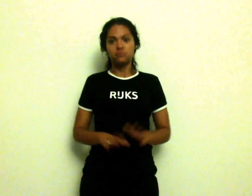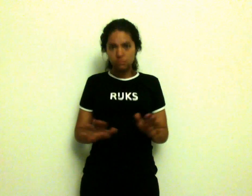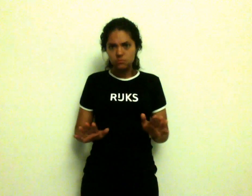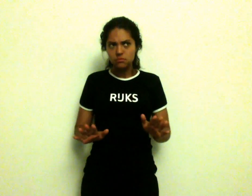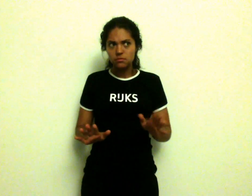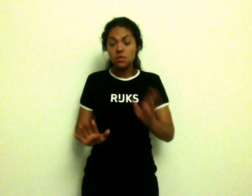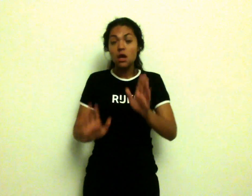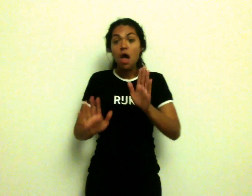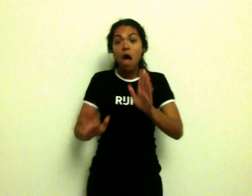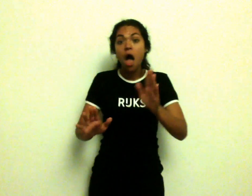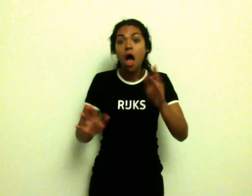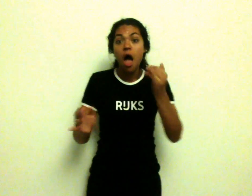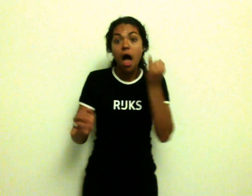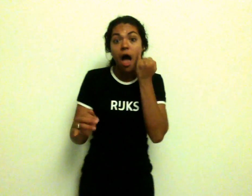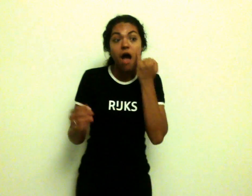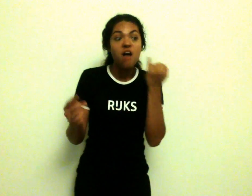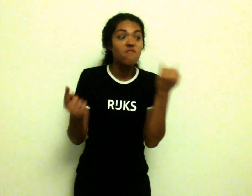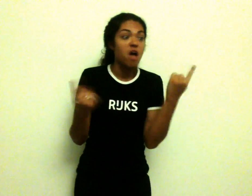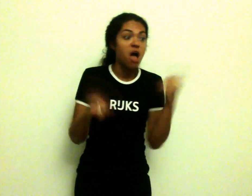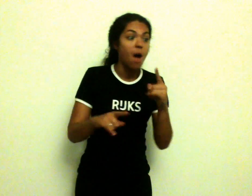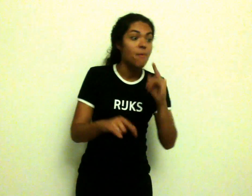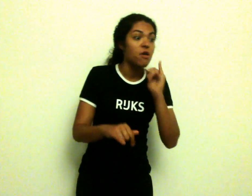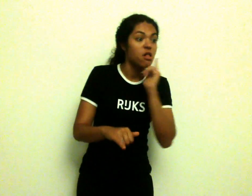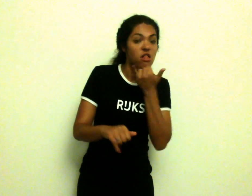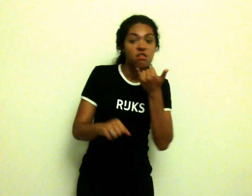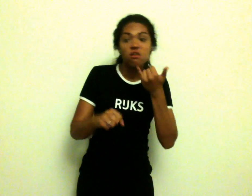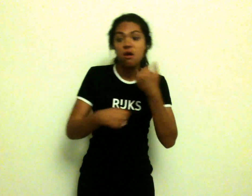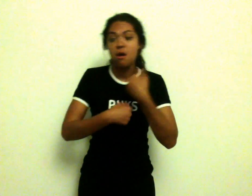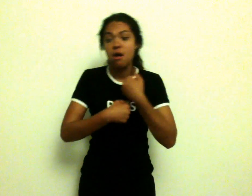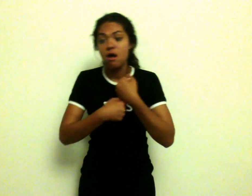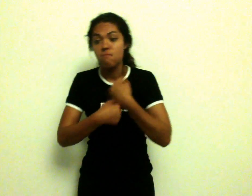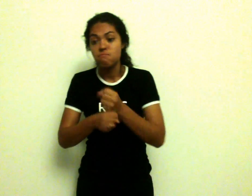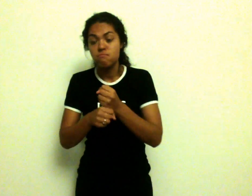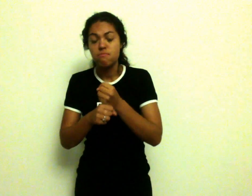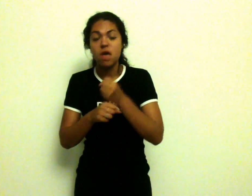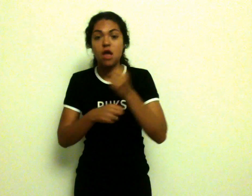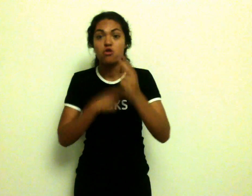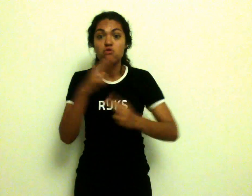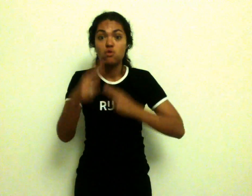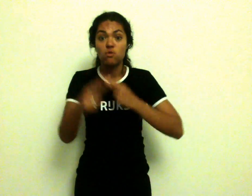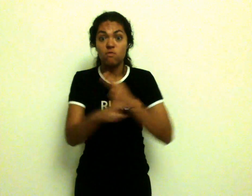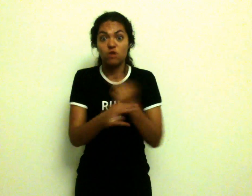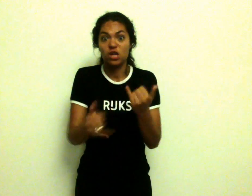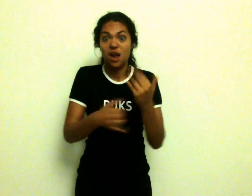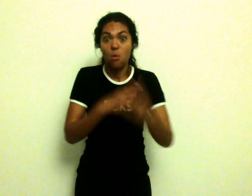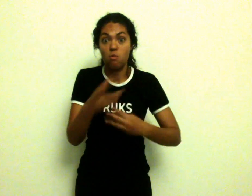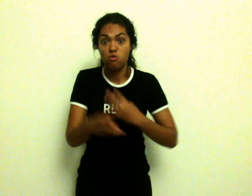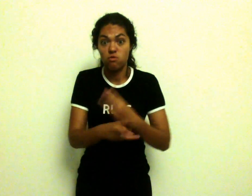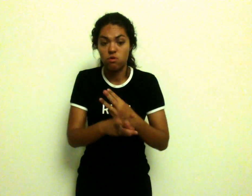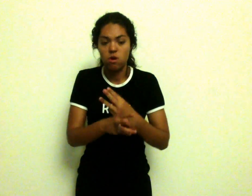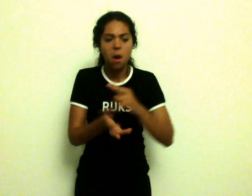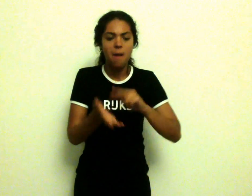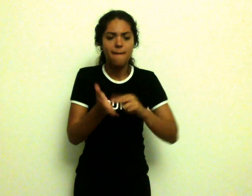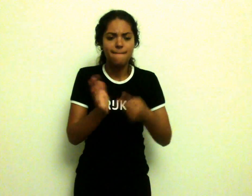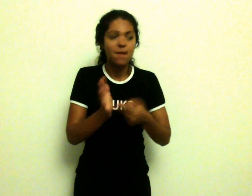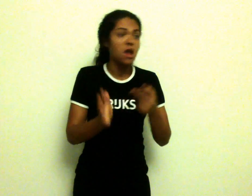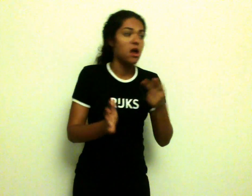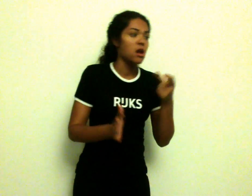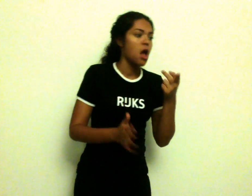If chance be the father of all flesh, disaster is his rainbow in the sky. And when you hear state of emergency, sniper